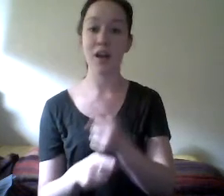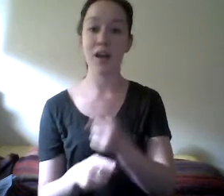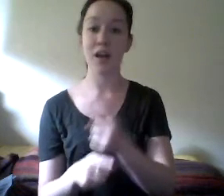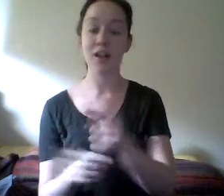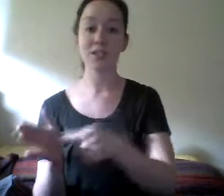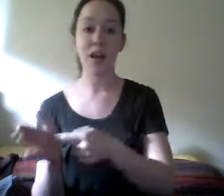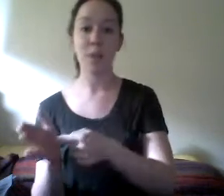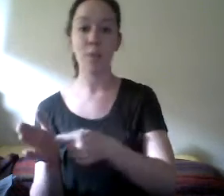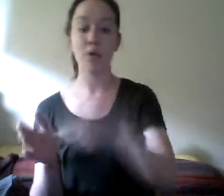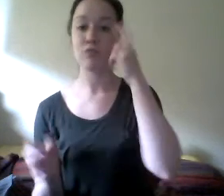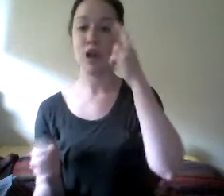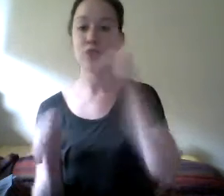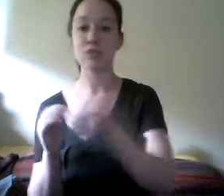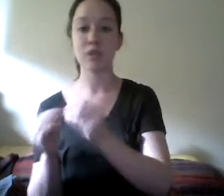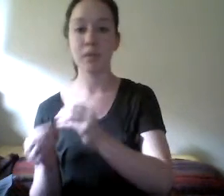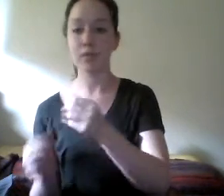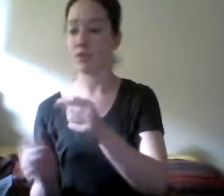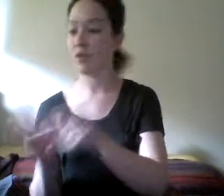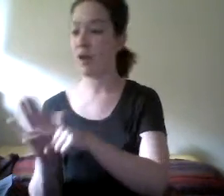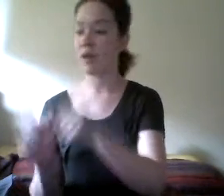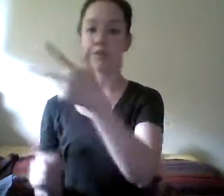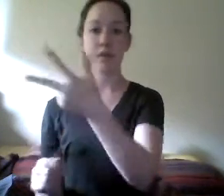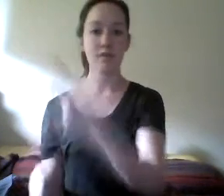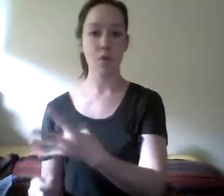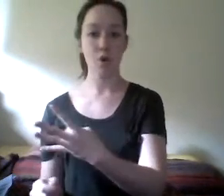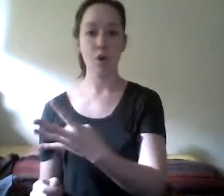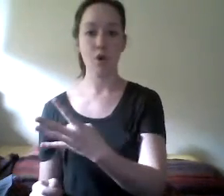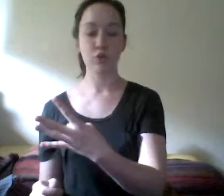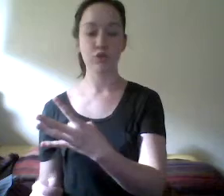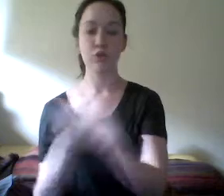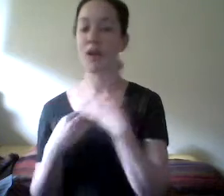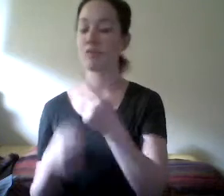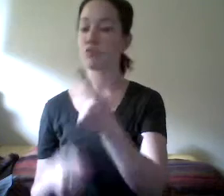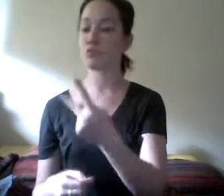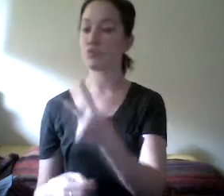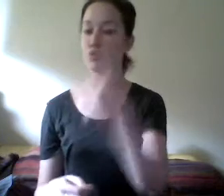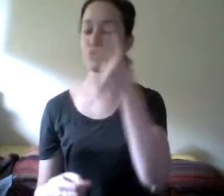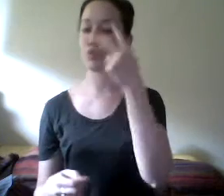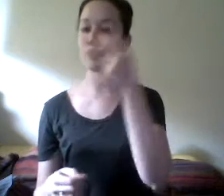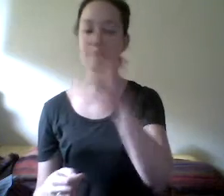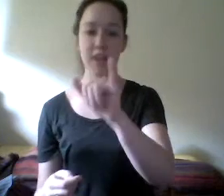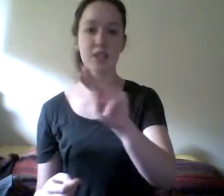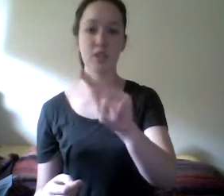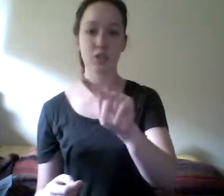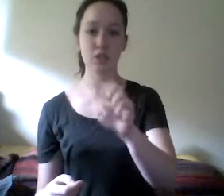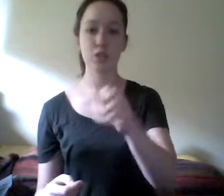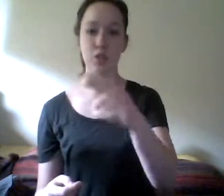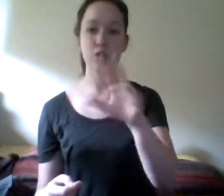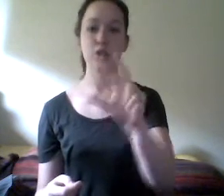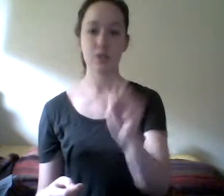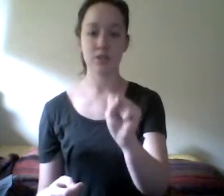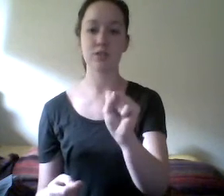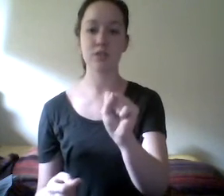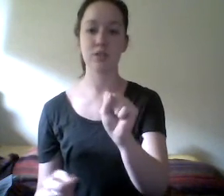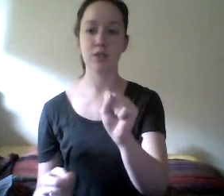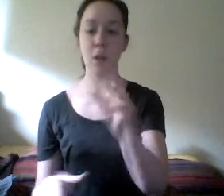number, -3/4. You got two rational numbers, or two integers, put together. In this